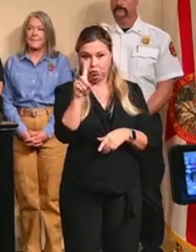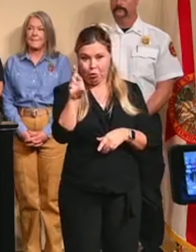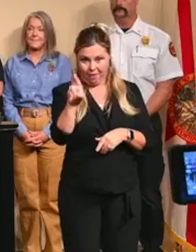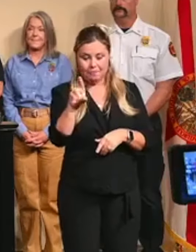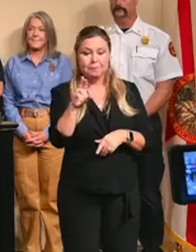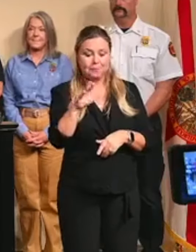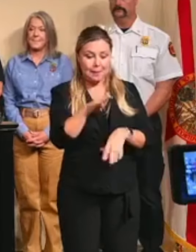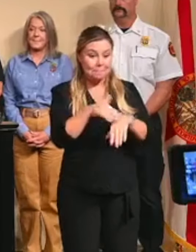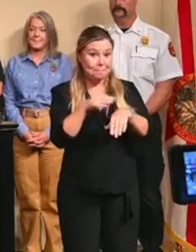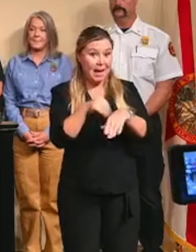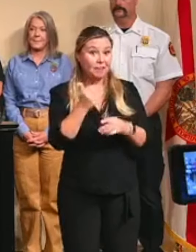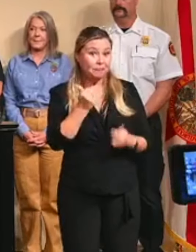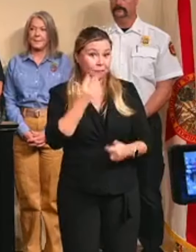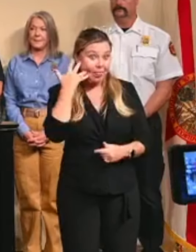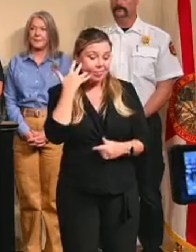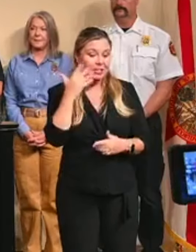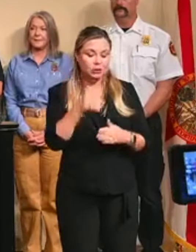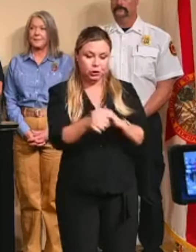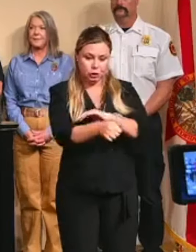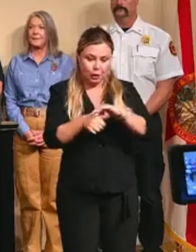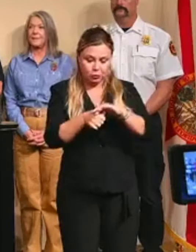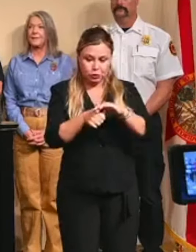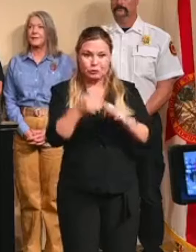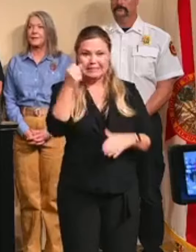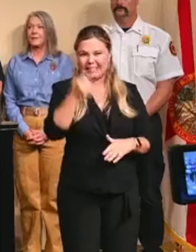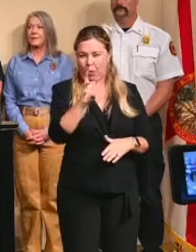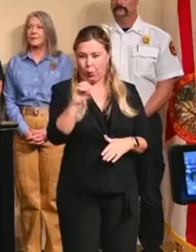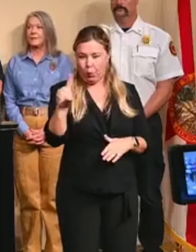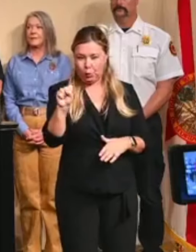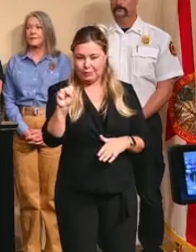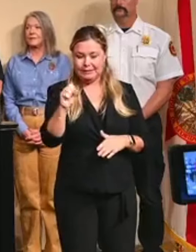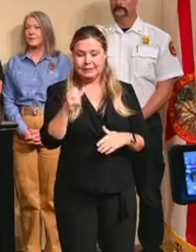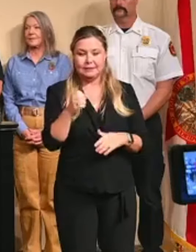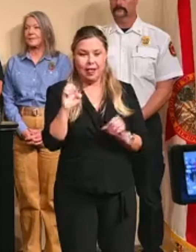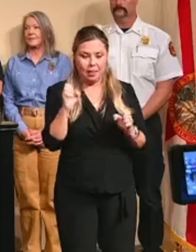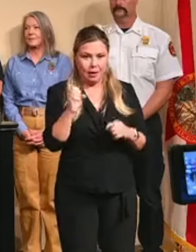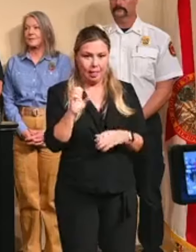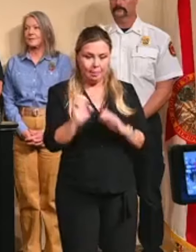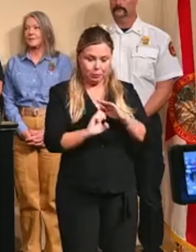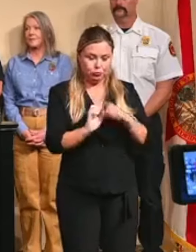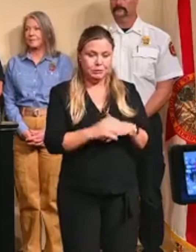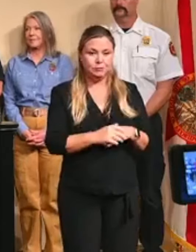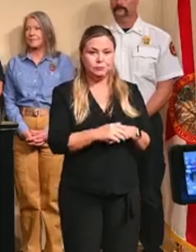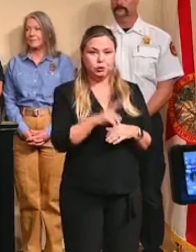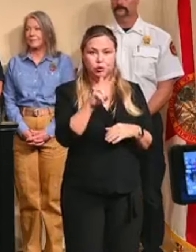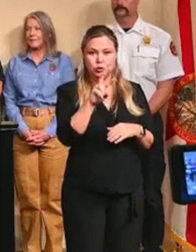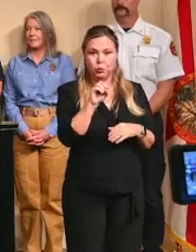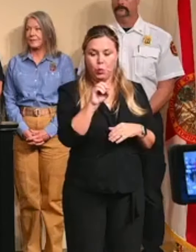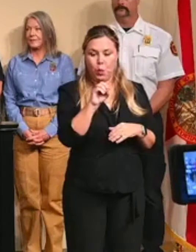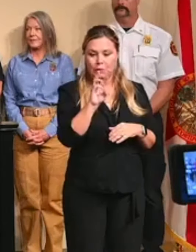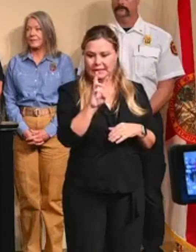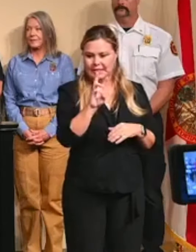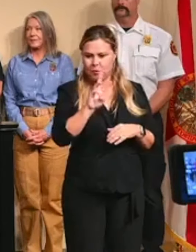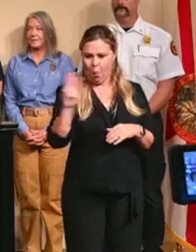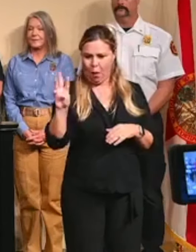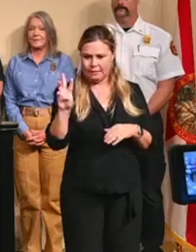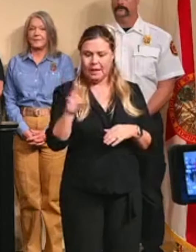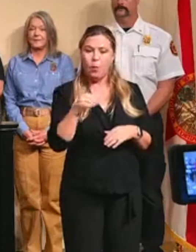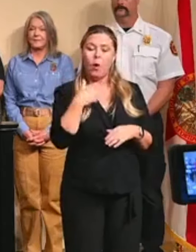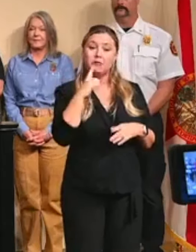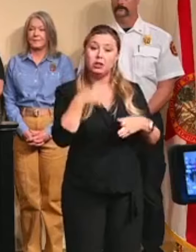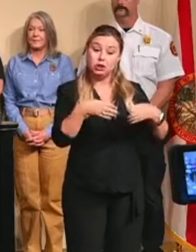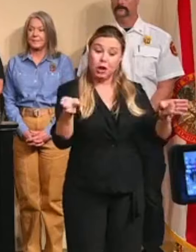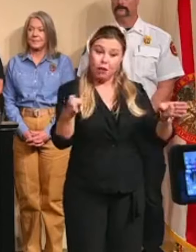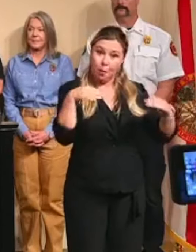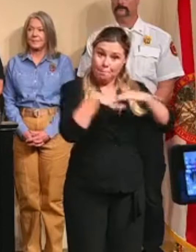shelter at South Woods Elementary School at 4750 State Road 206 West, and we will have a general